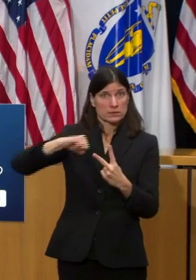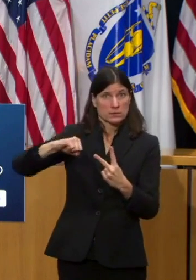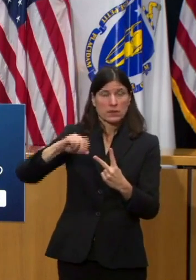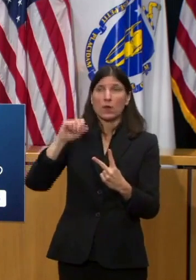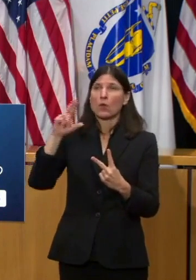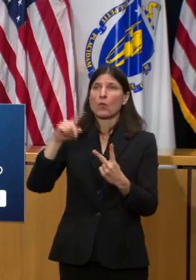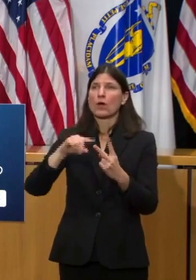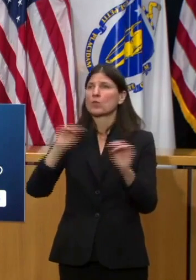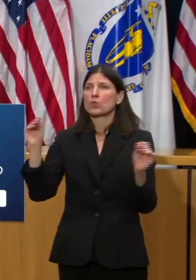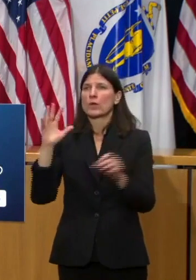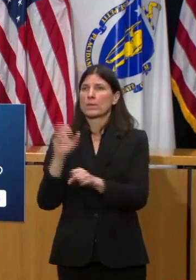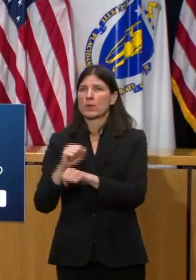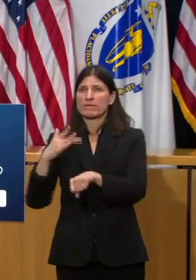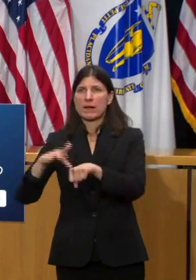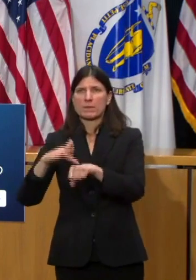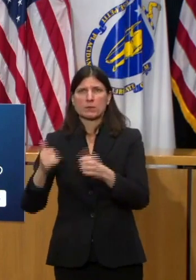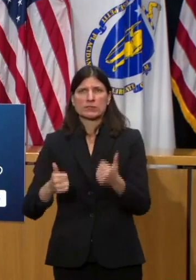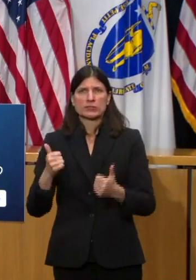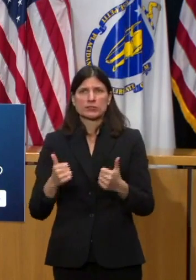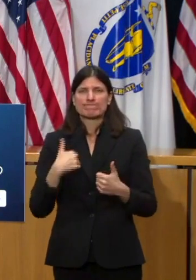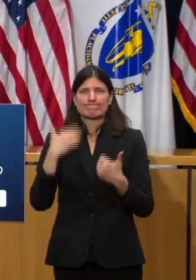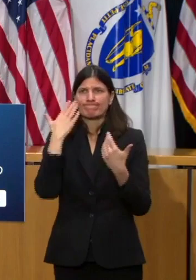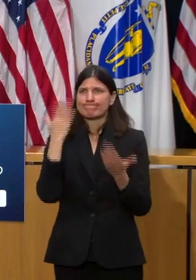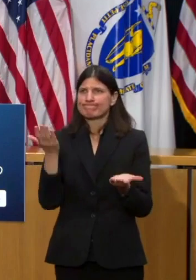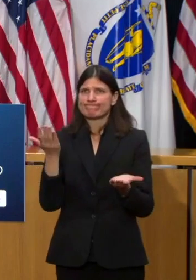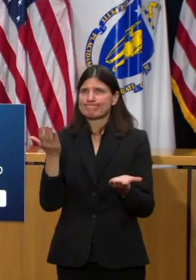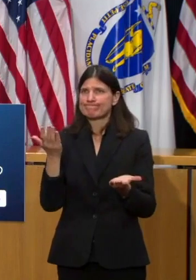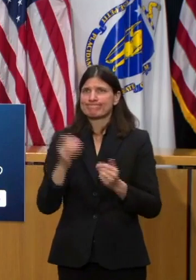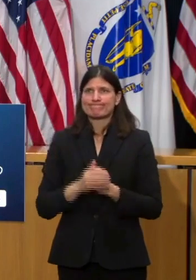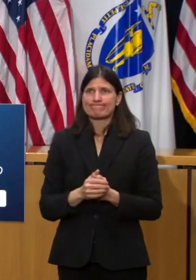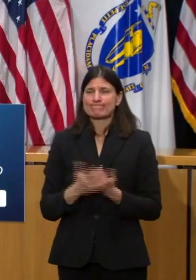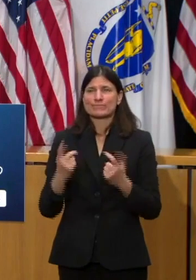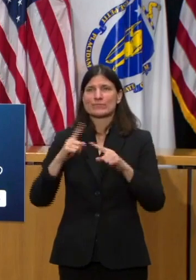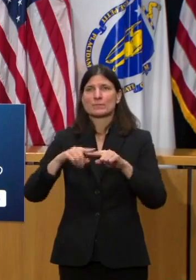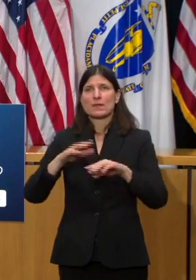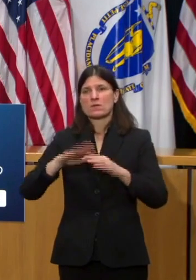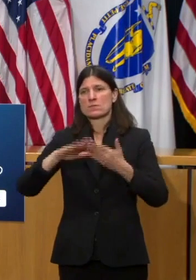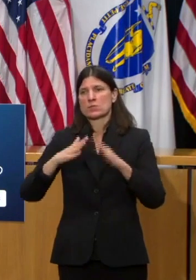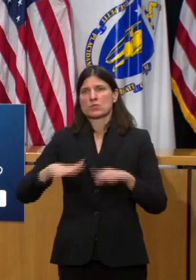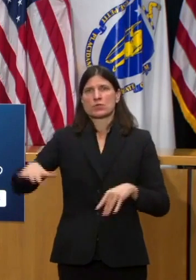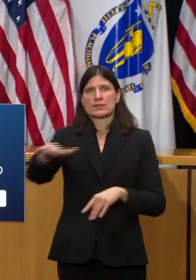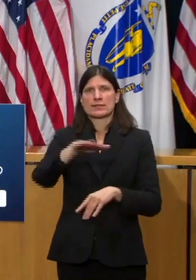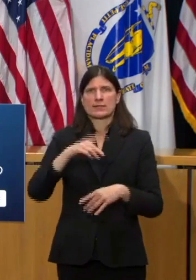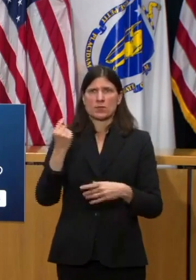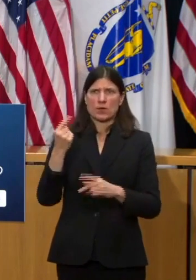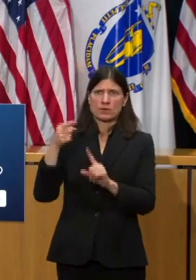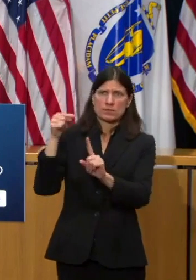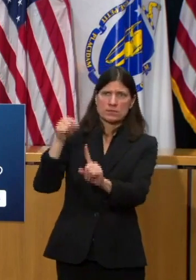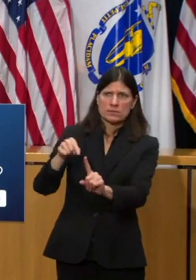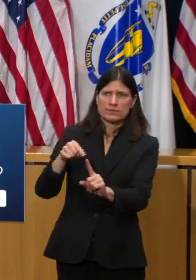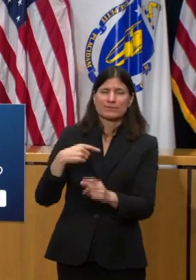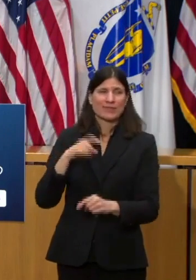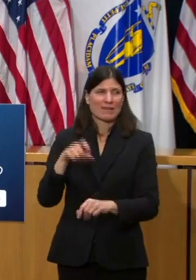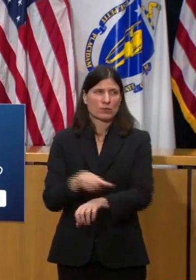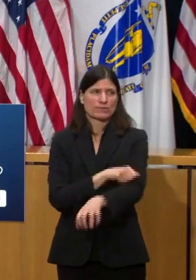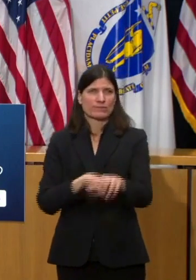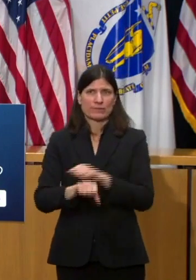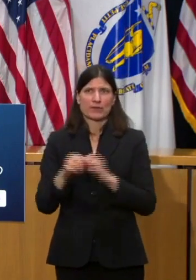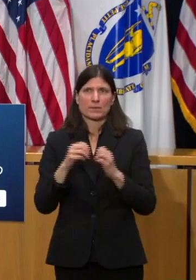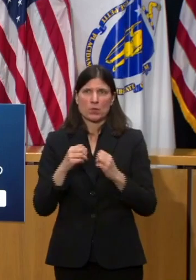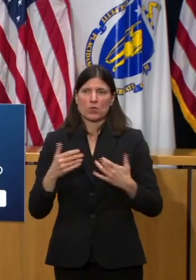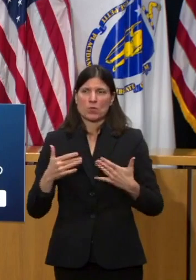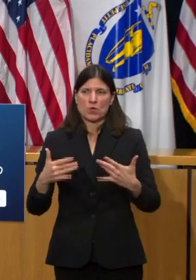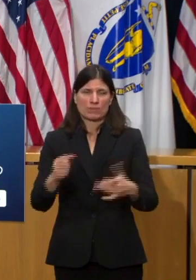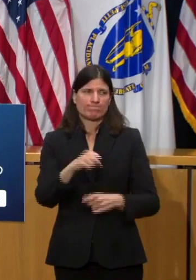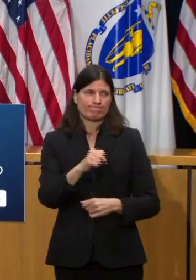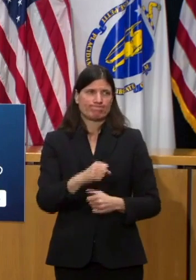vaccinated. But we definitely have work to do there, and we know that. Governor, today you expanded eligibility